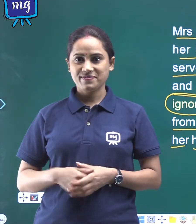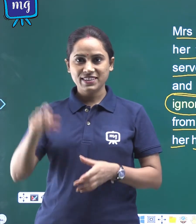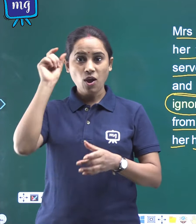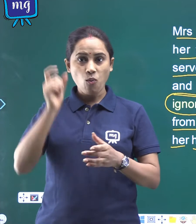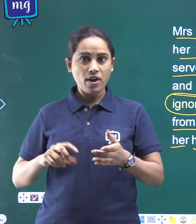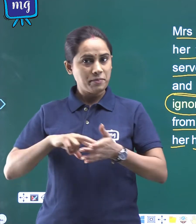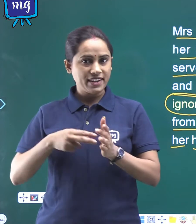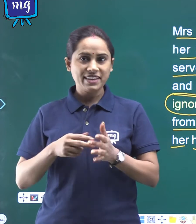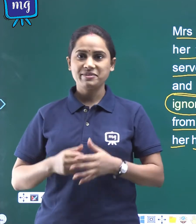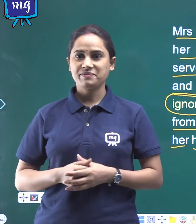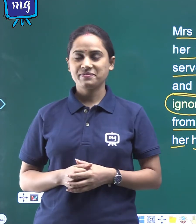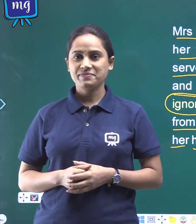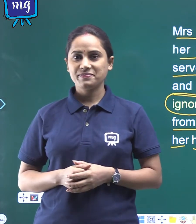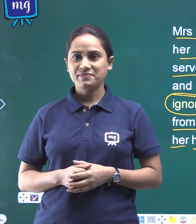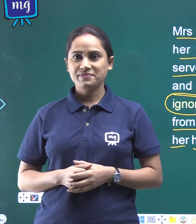Word meaning: